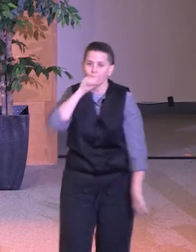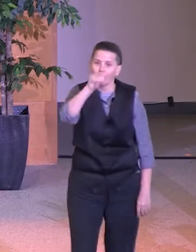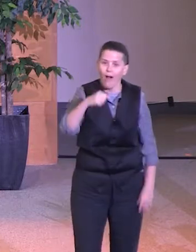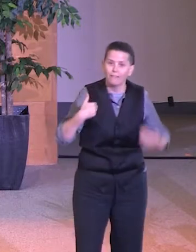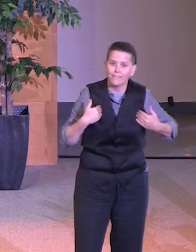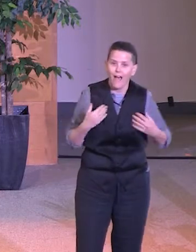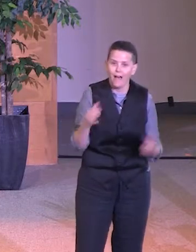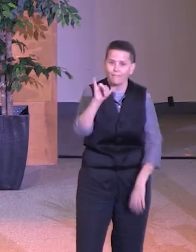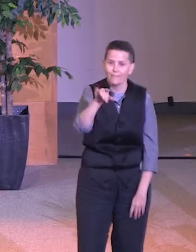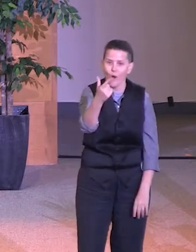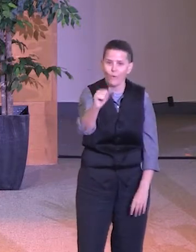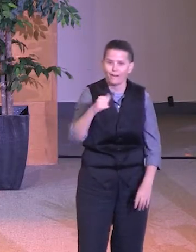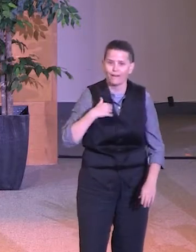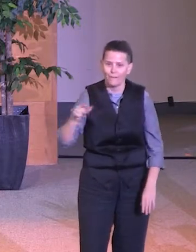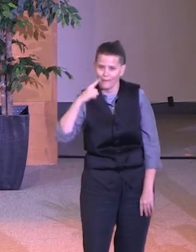young.